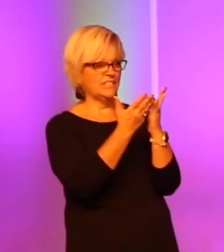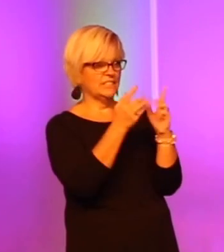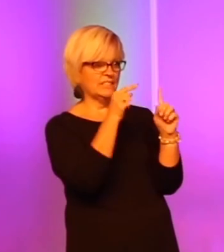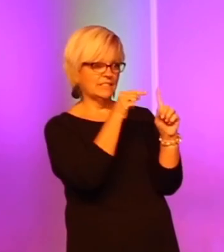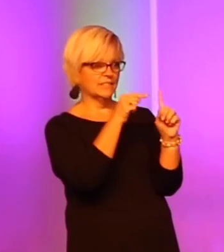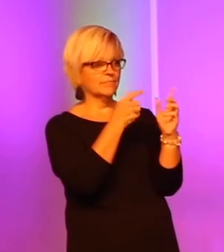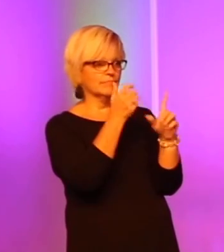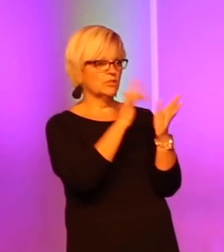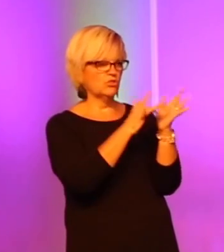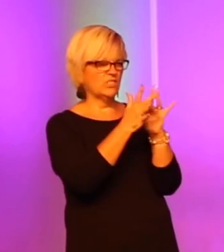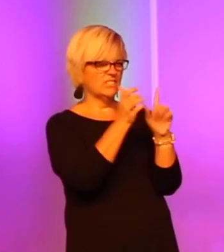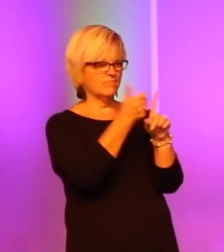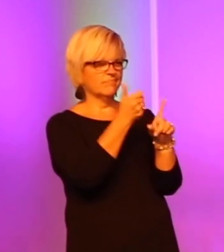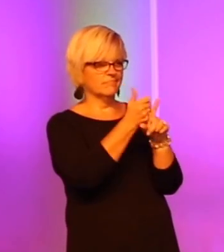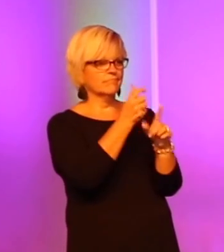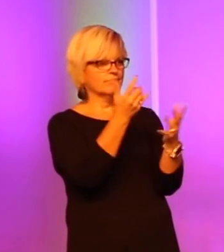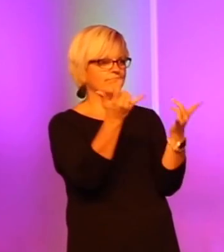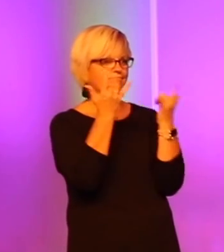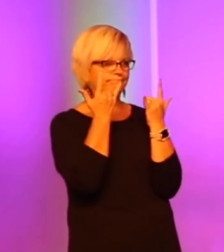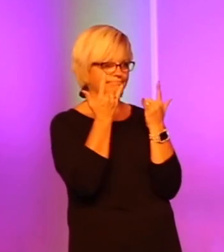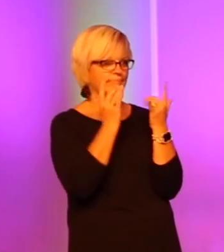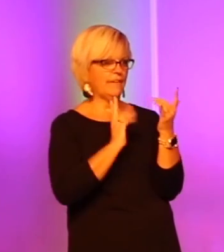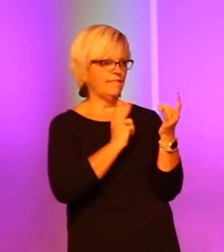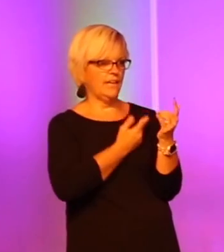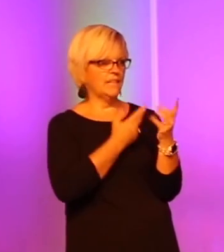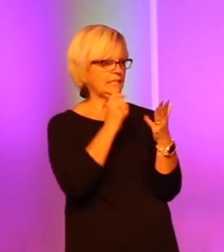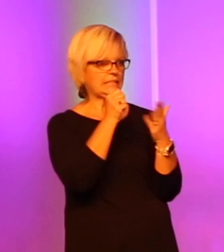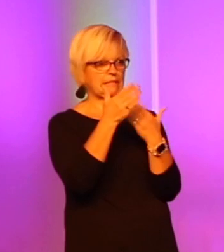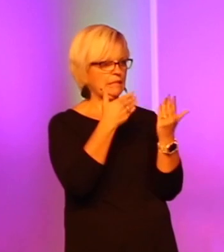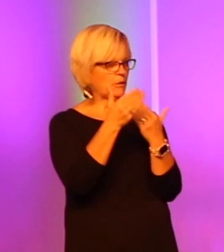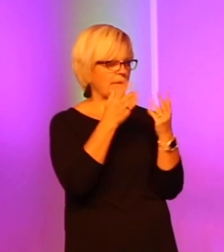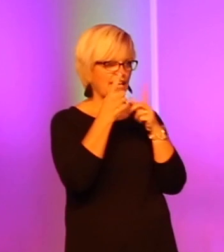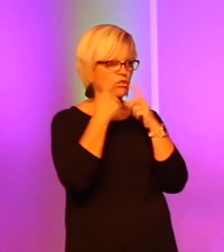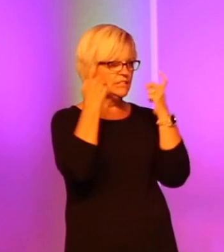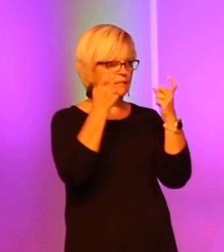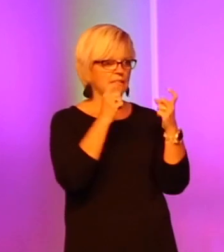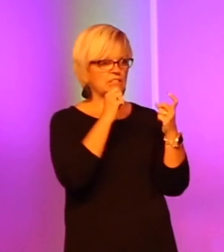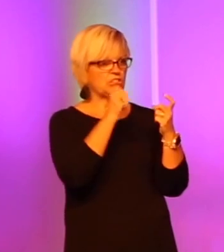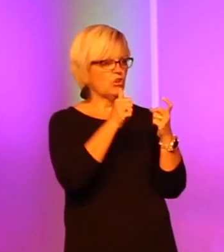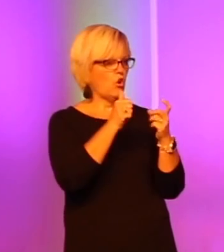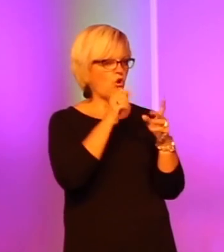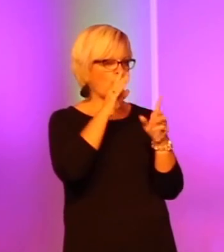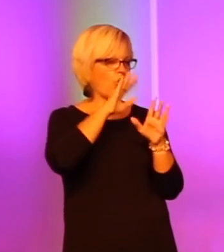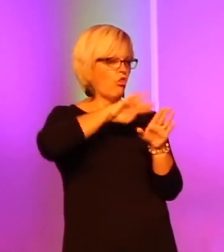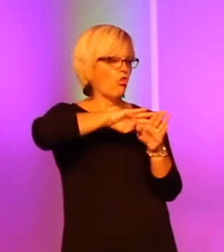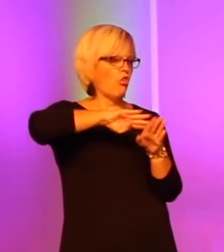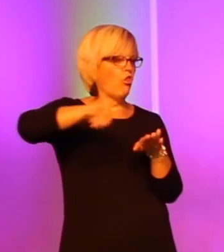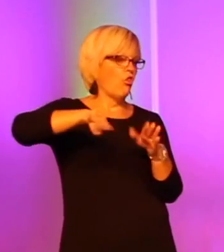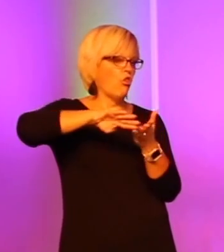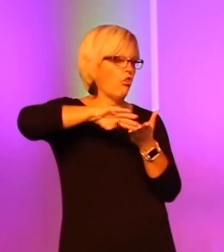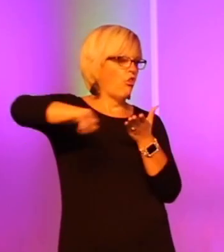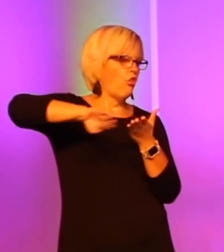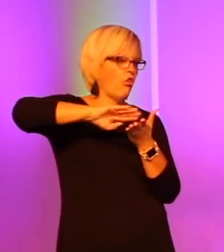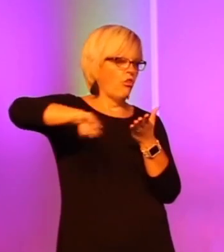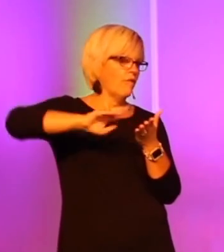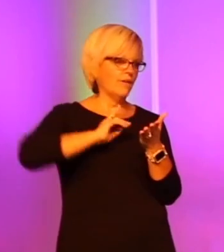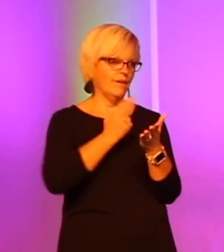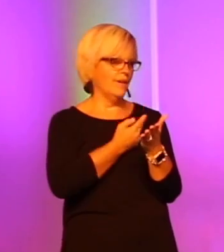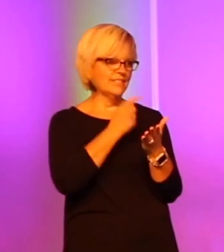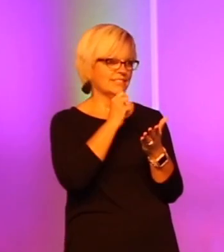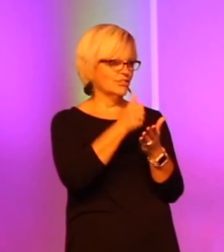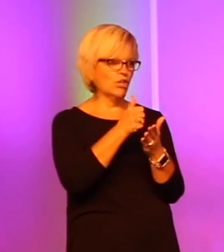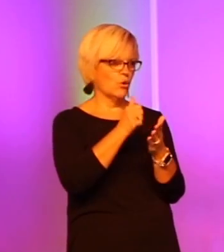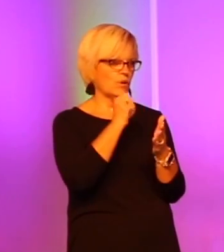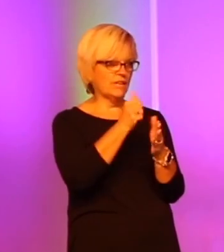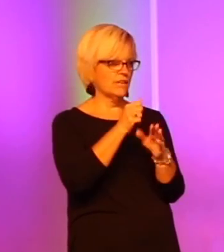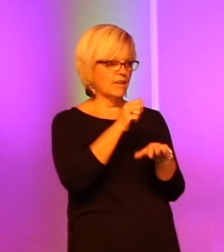fall short, yet he loves us through that anyway. He doesn't turn us away. He doesn't condemn us. He's not ready to throw stones or lightning bolts, but he loves